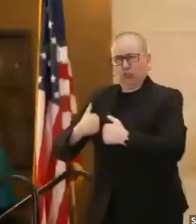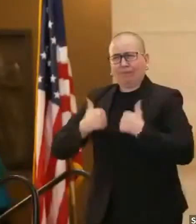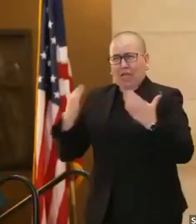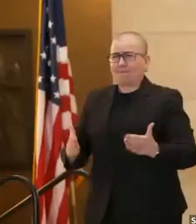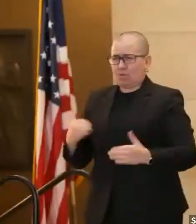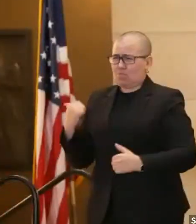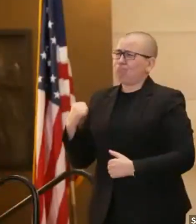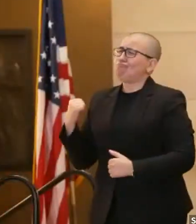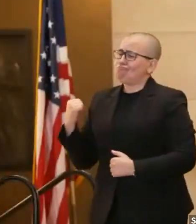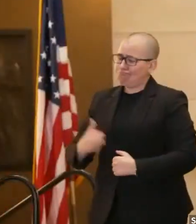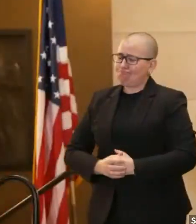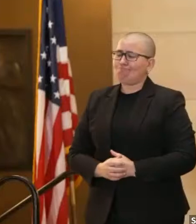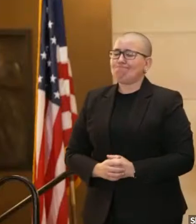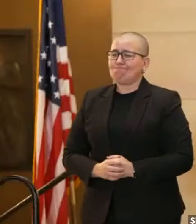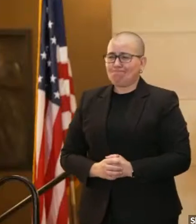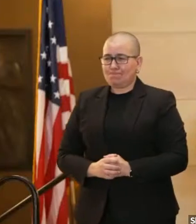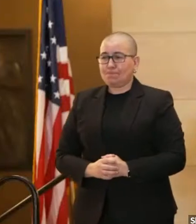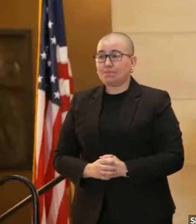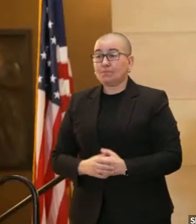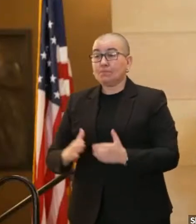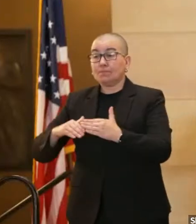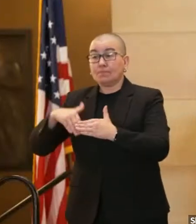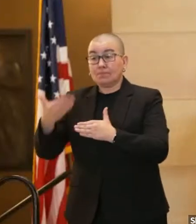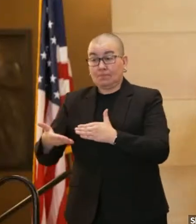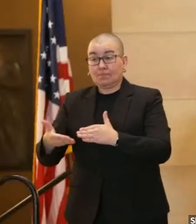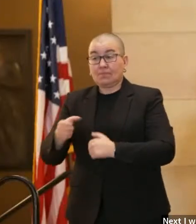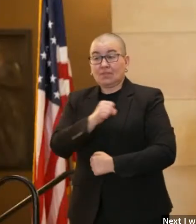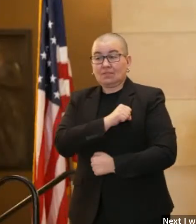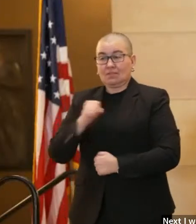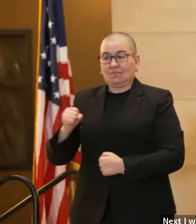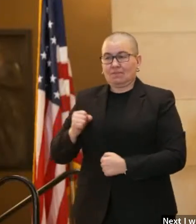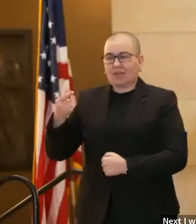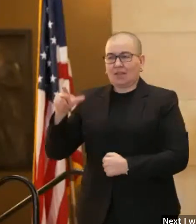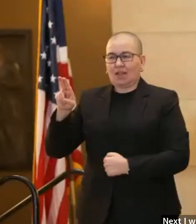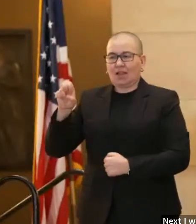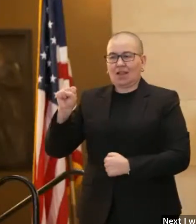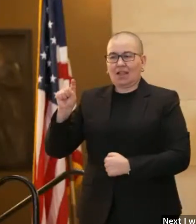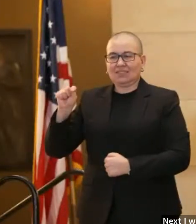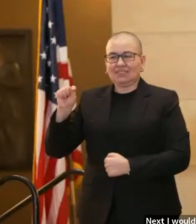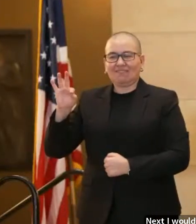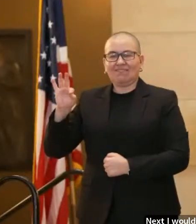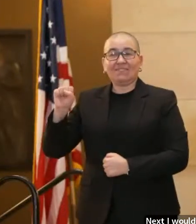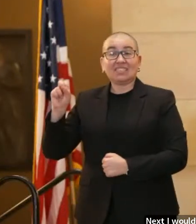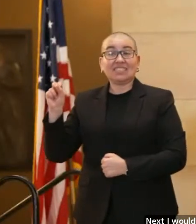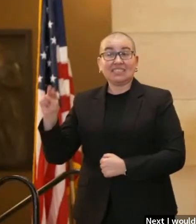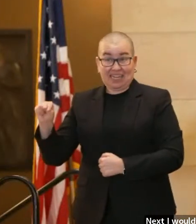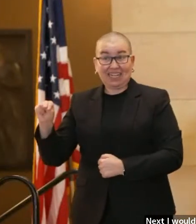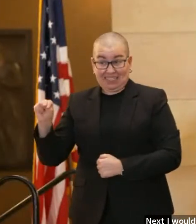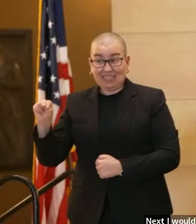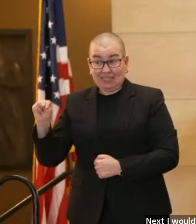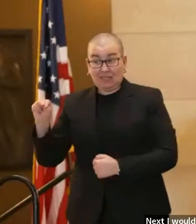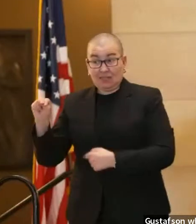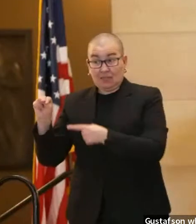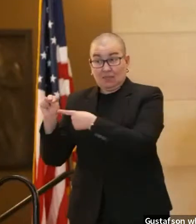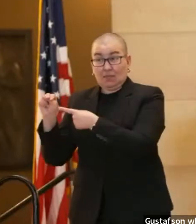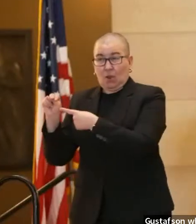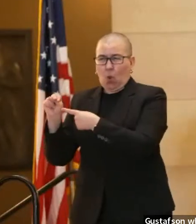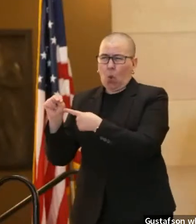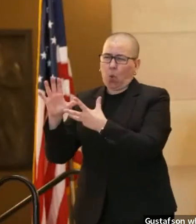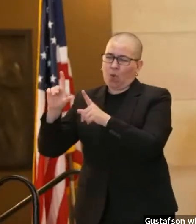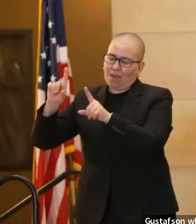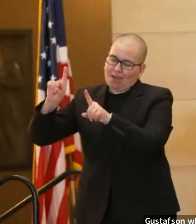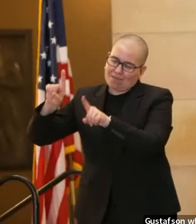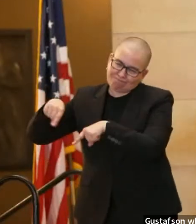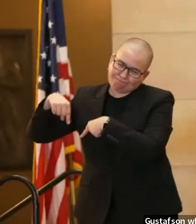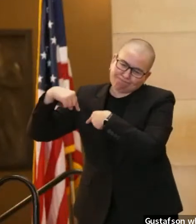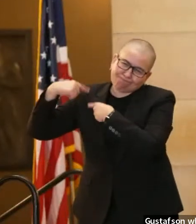Next, I would like to bring to the stage Senator Gustafson, who has been a longtime supporter of gender-based violence and funding and bills. And